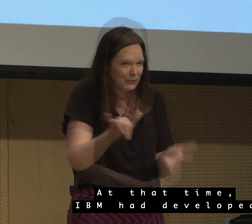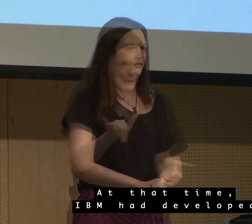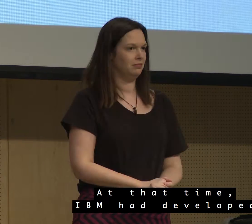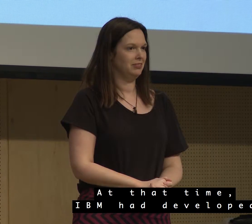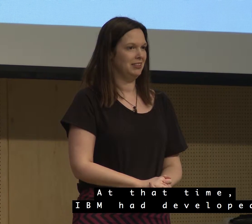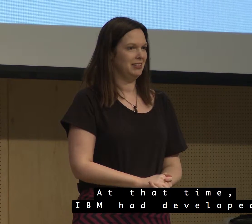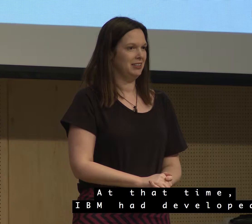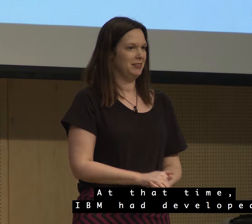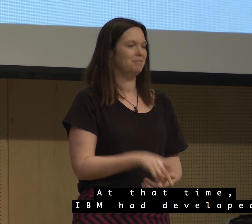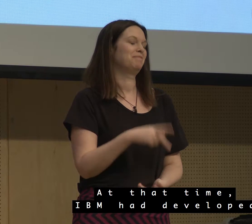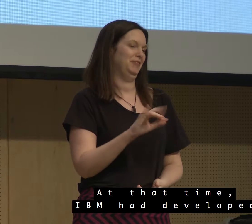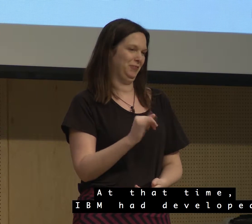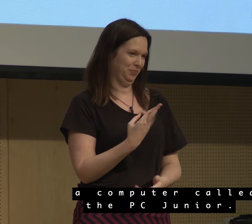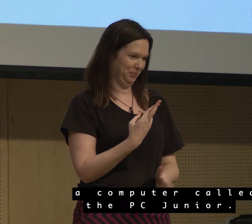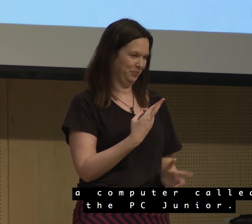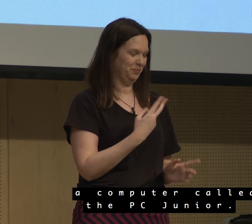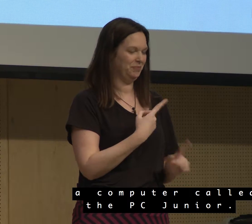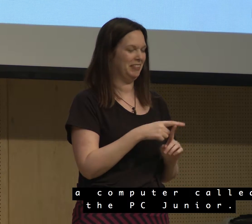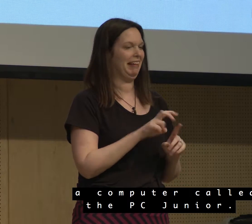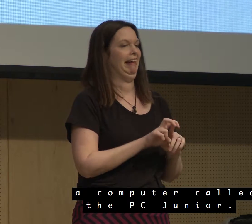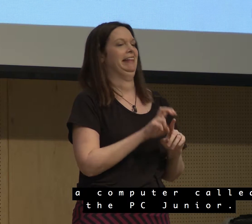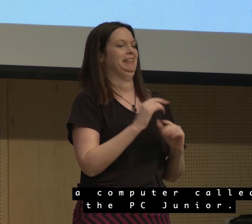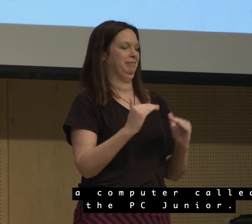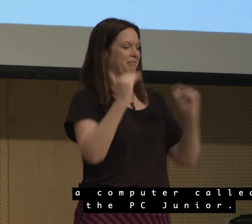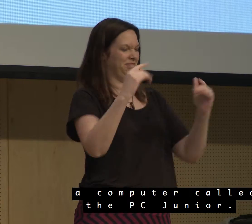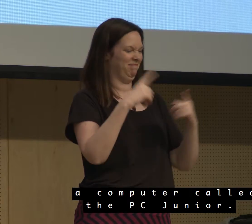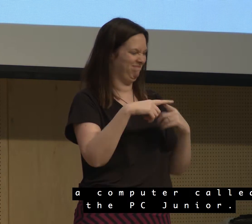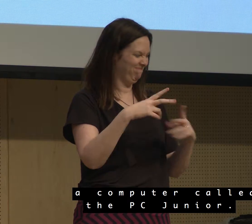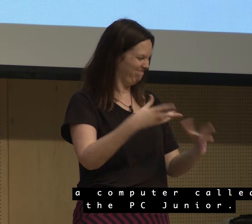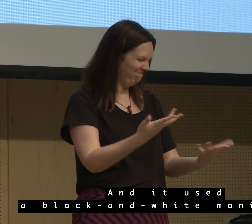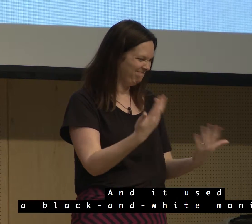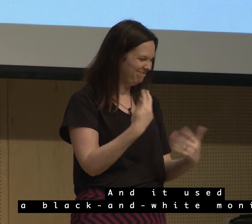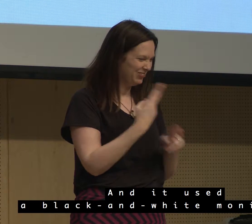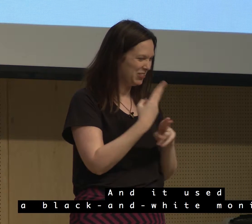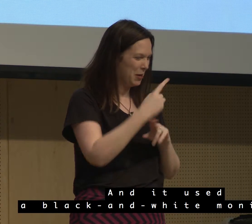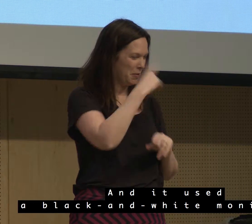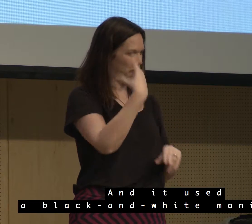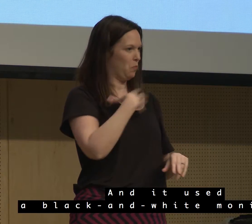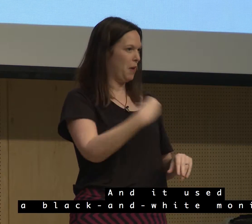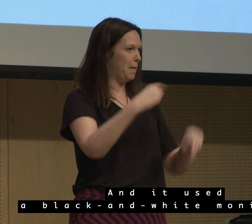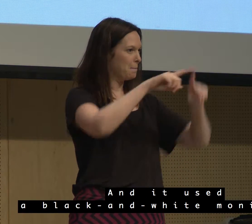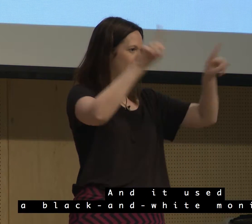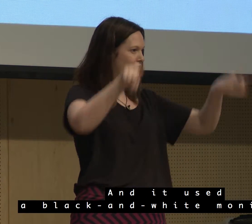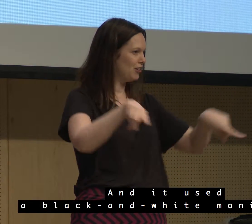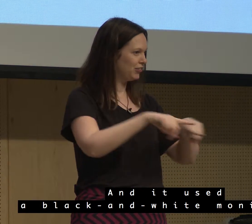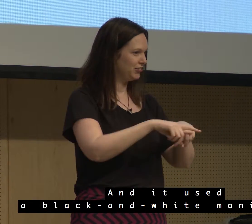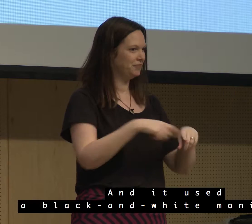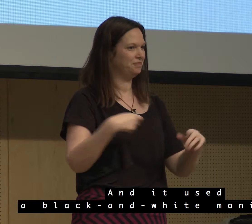that time, IBM had developed a computer called the PC Junior, and it used a black and white